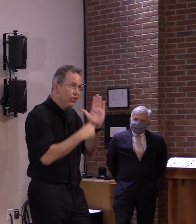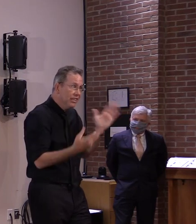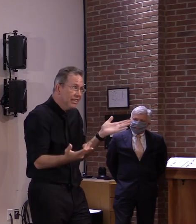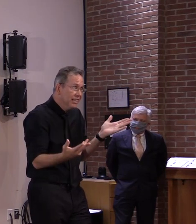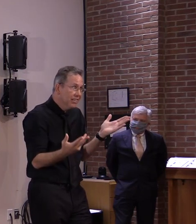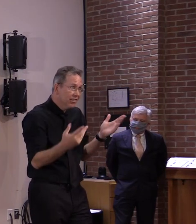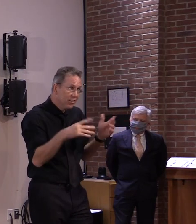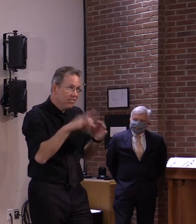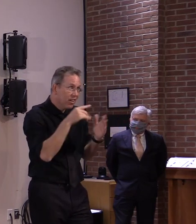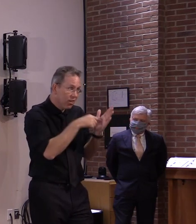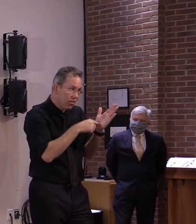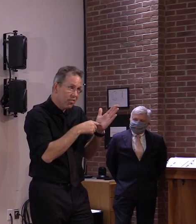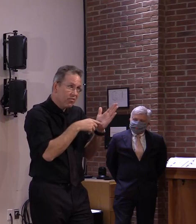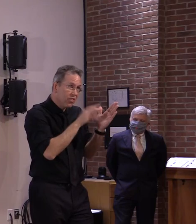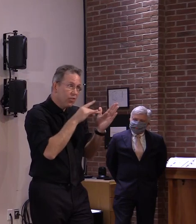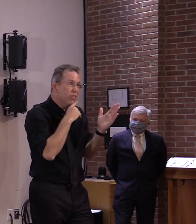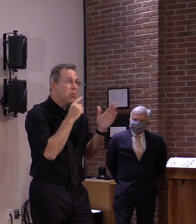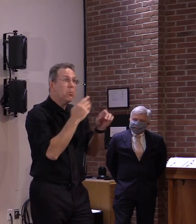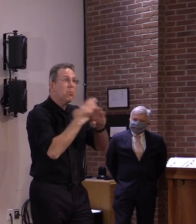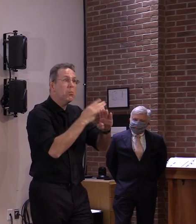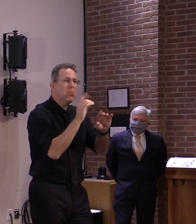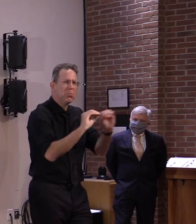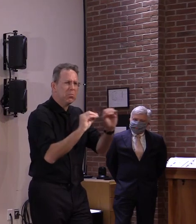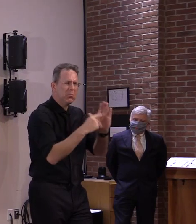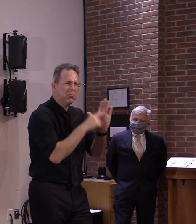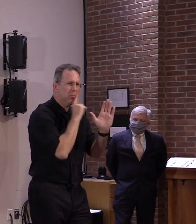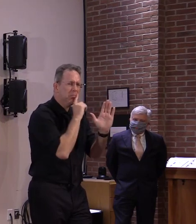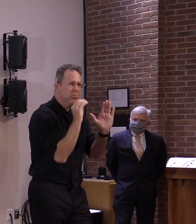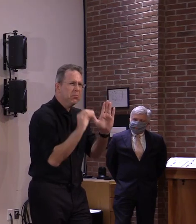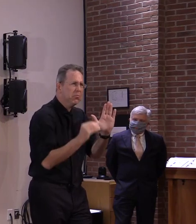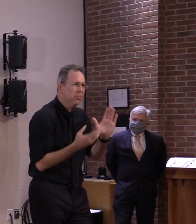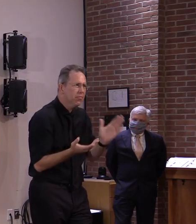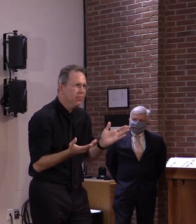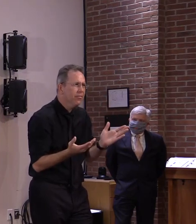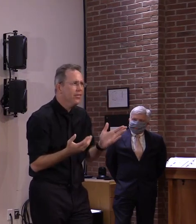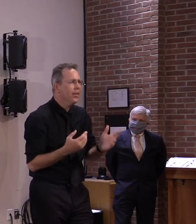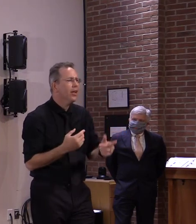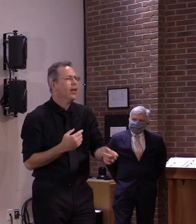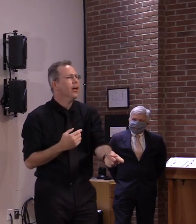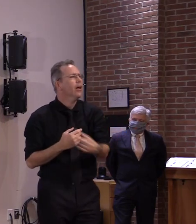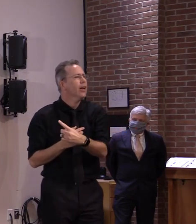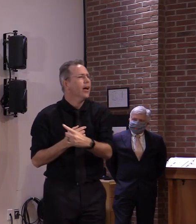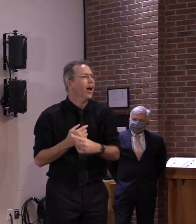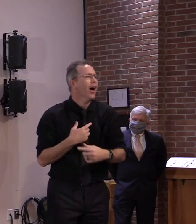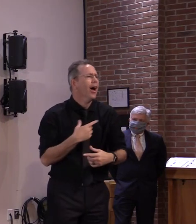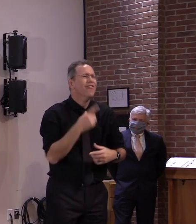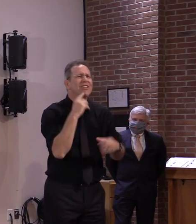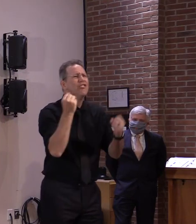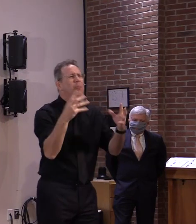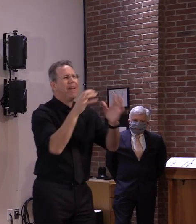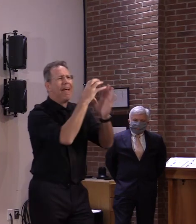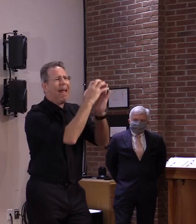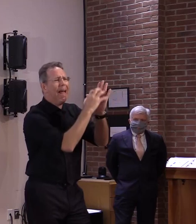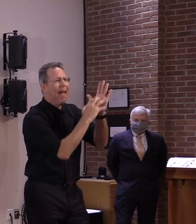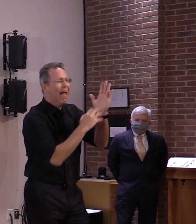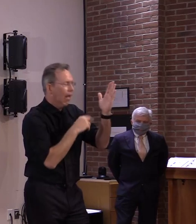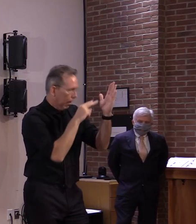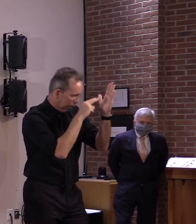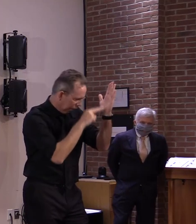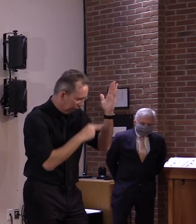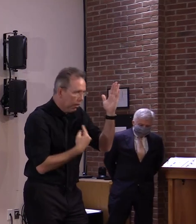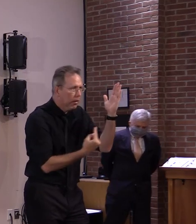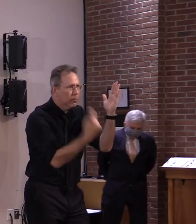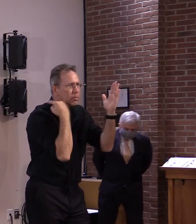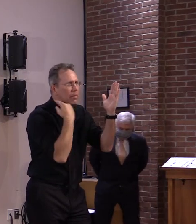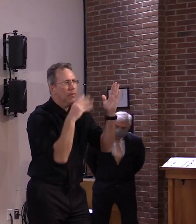on pool? Yeah, honestly, Governor, there's so many policies. I didn't specifically look out at this one. I was educated